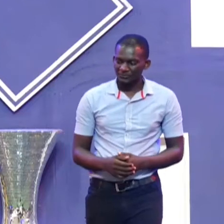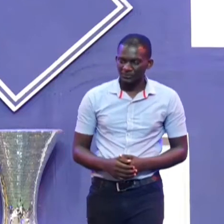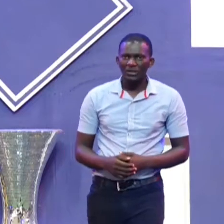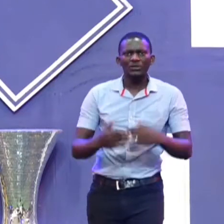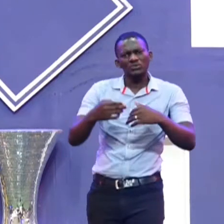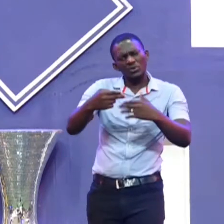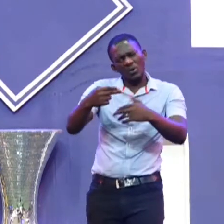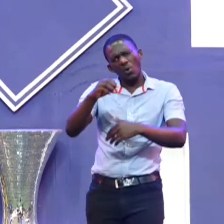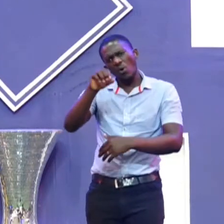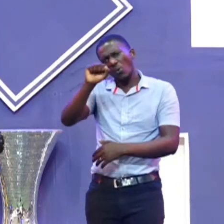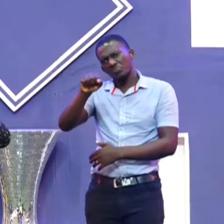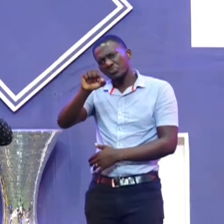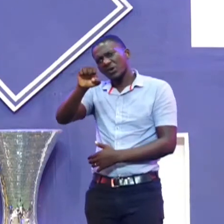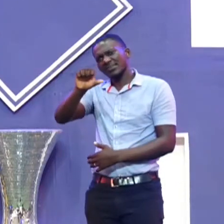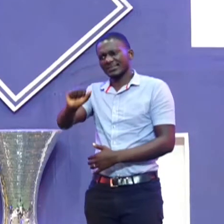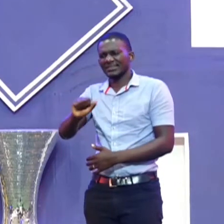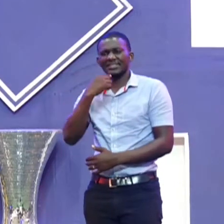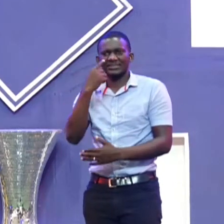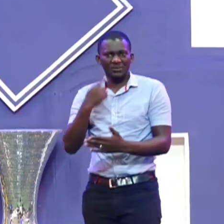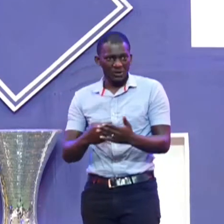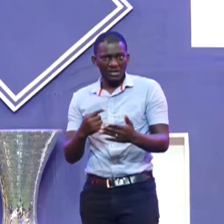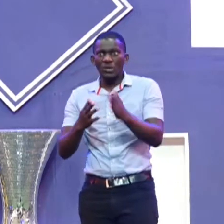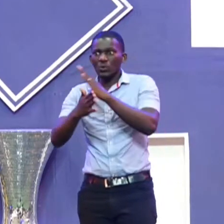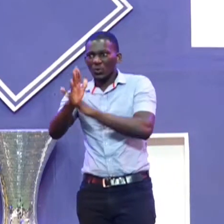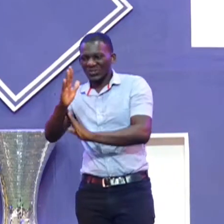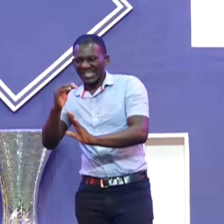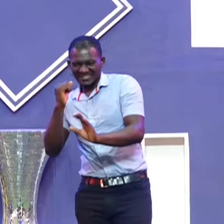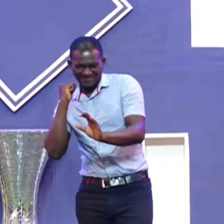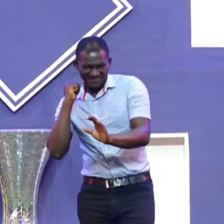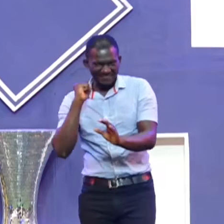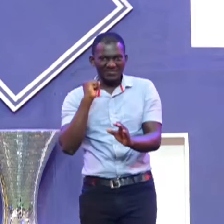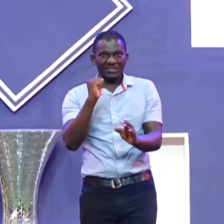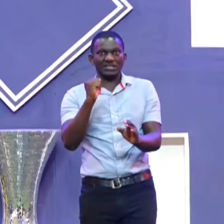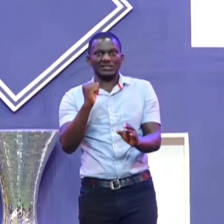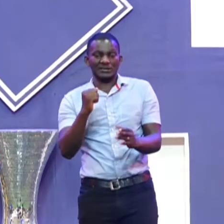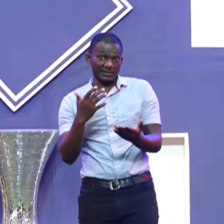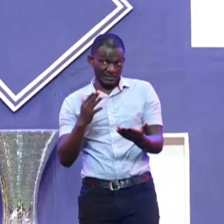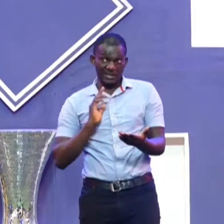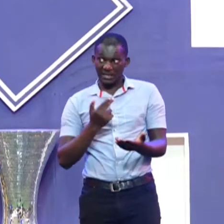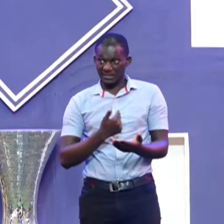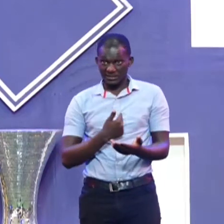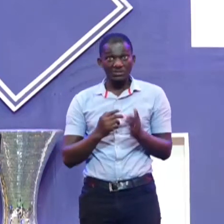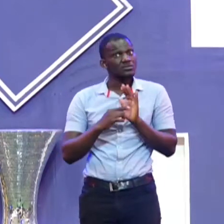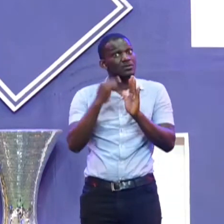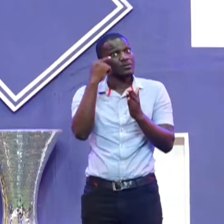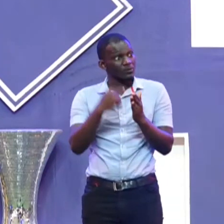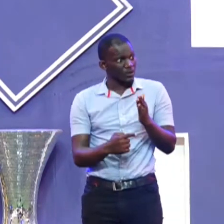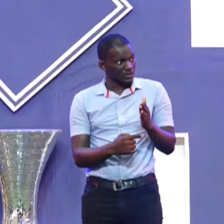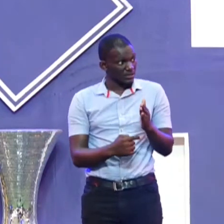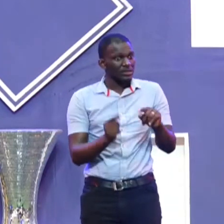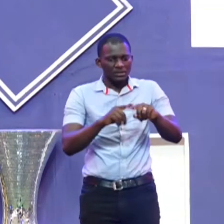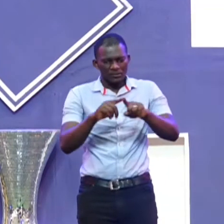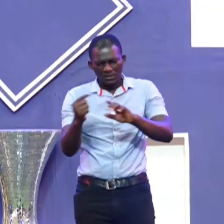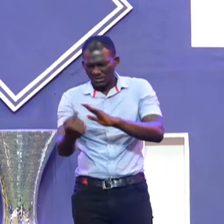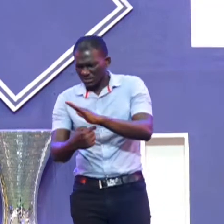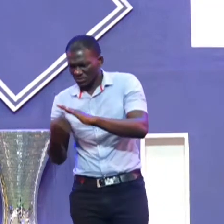kose yayogera bwati so, naka Katonda atufumise Hosea says that the Lord has stricken us kabonero kambereze ebintu